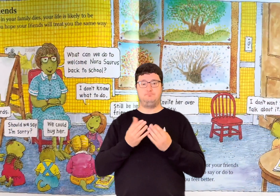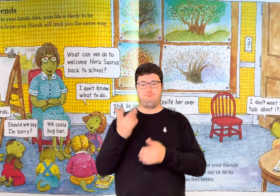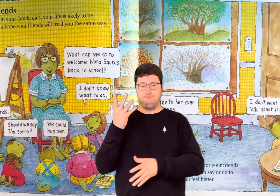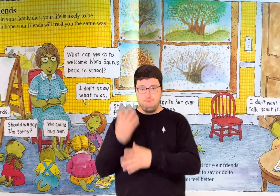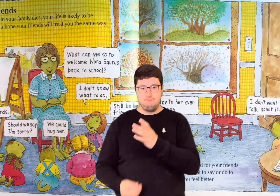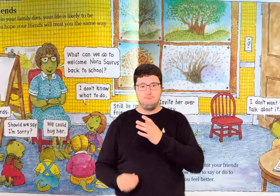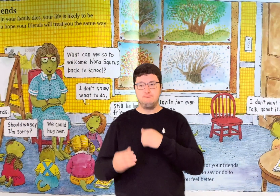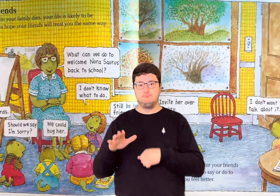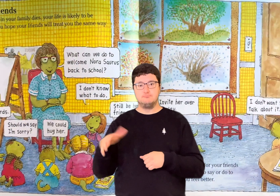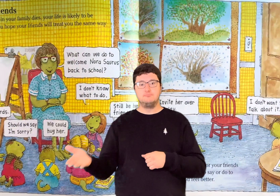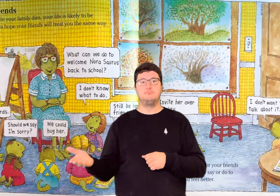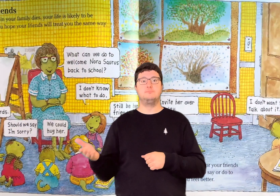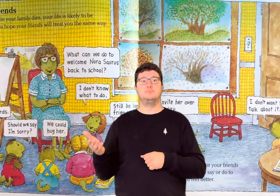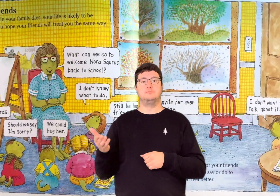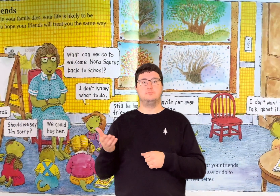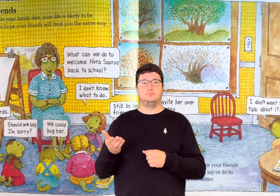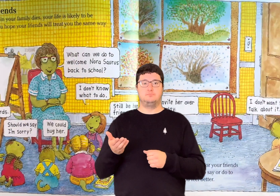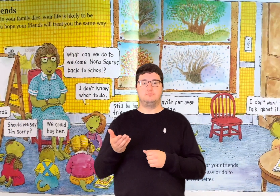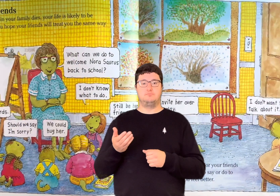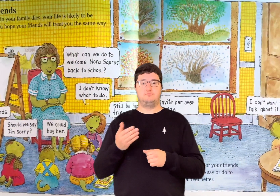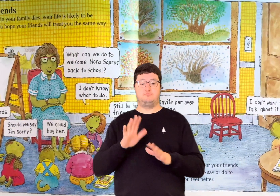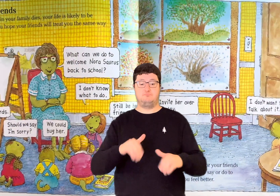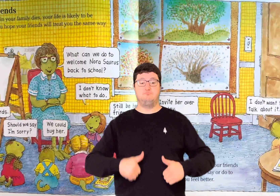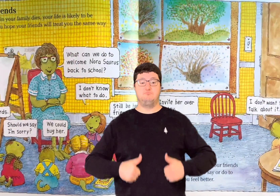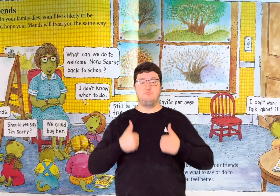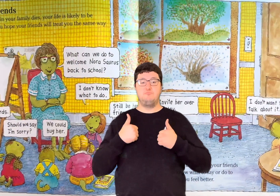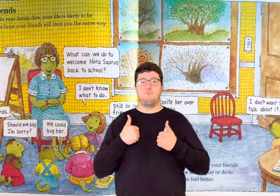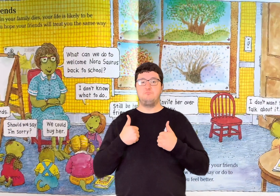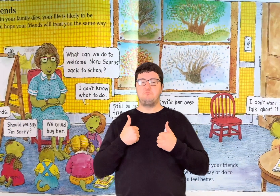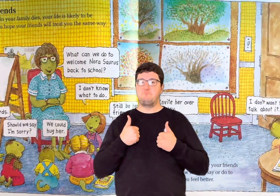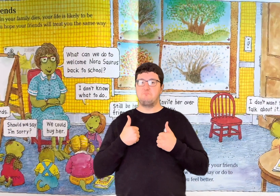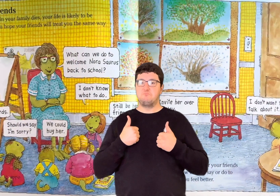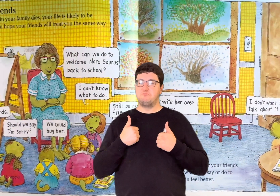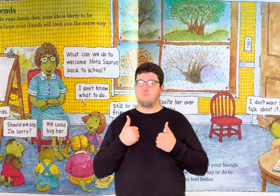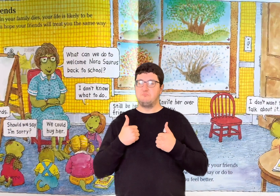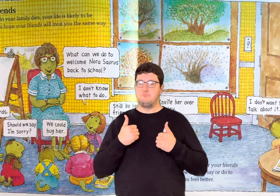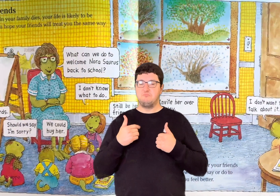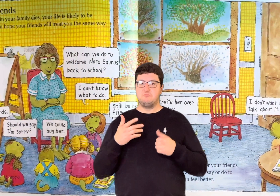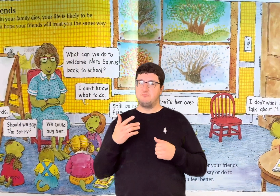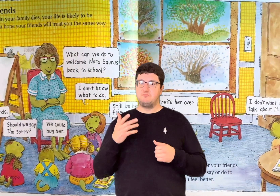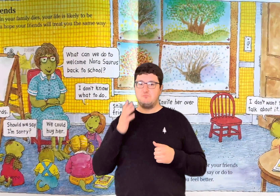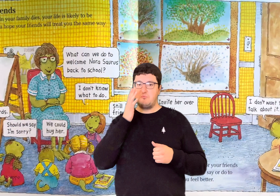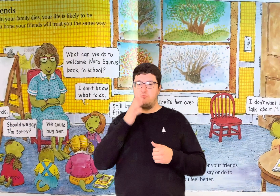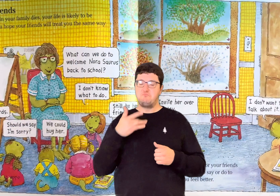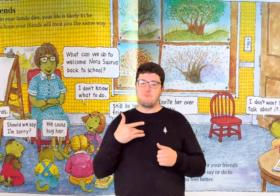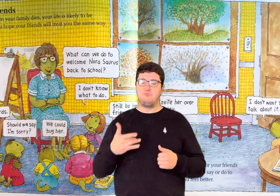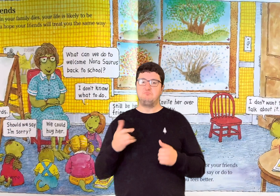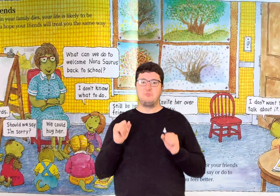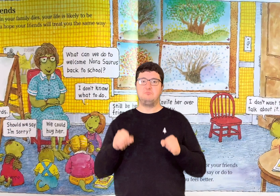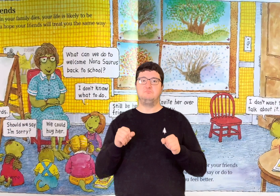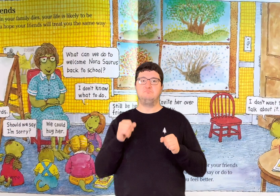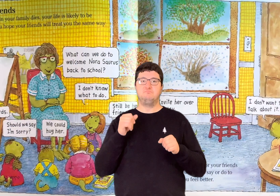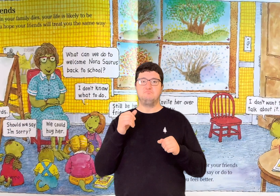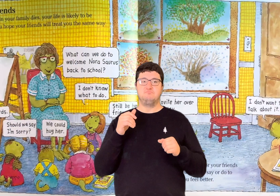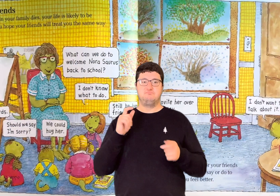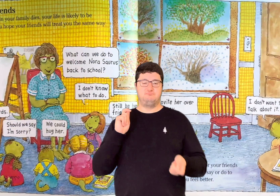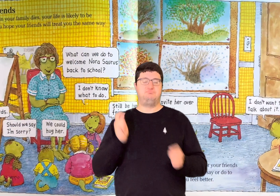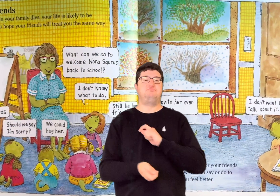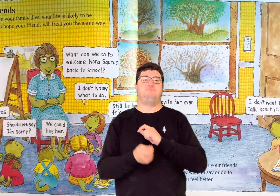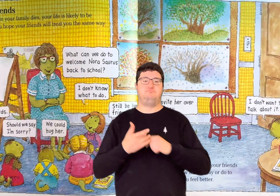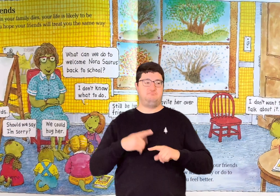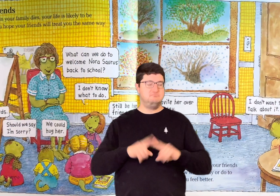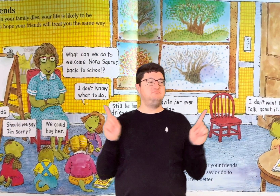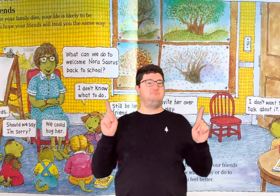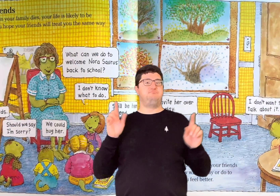when someone in your family dies, your life is likely to be different, but you hope your friends will treat you the same way they did before.